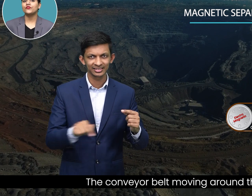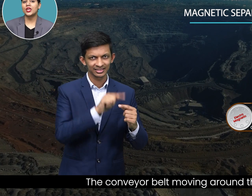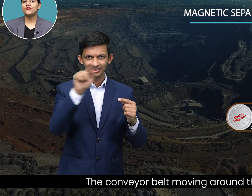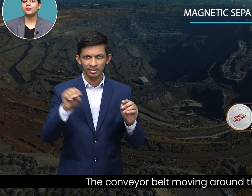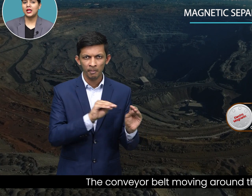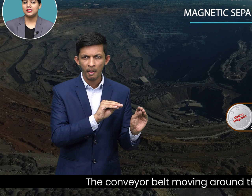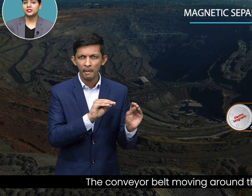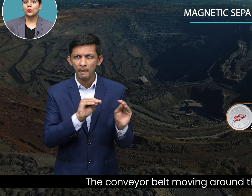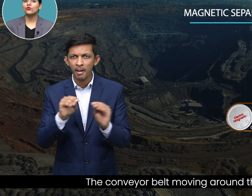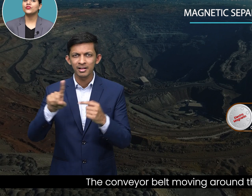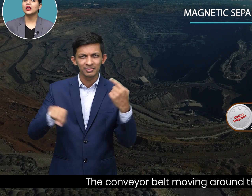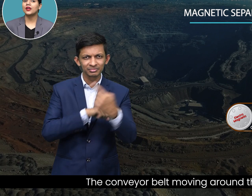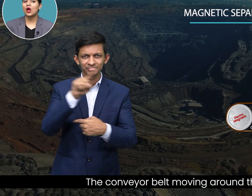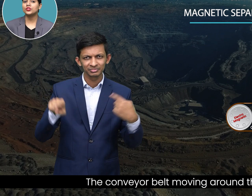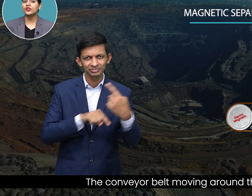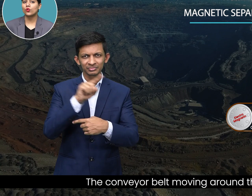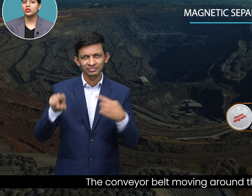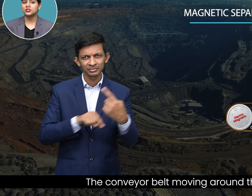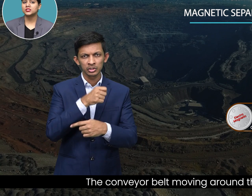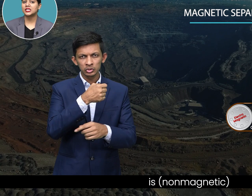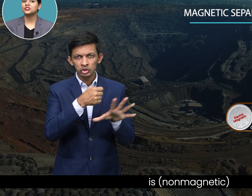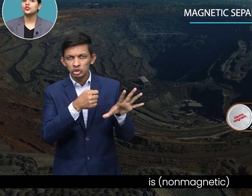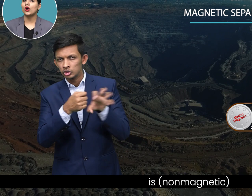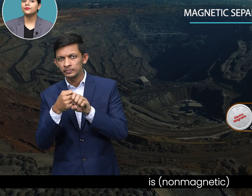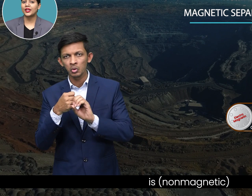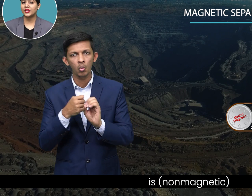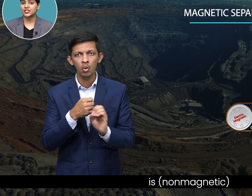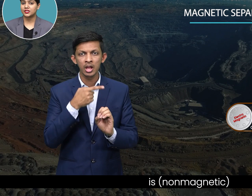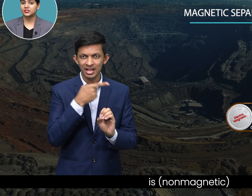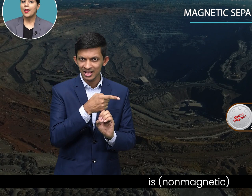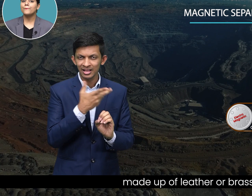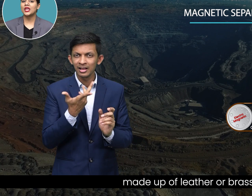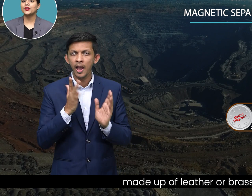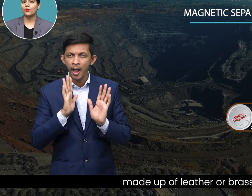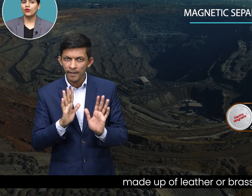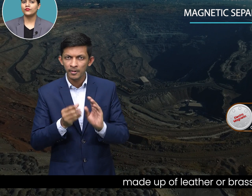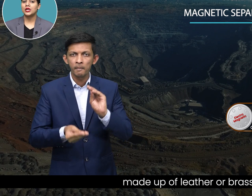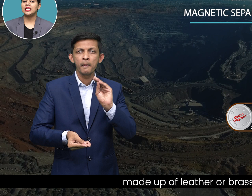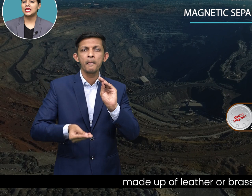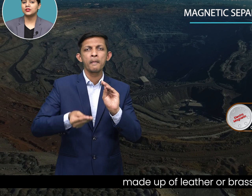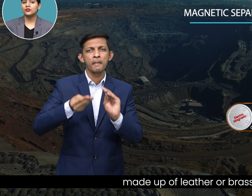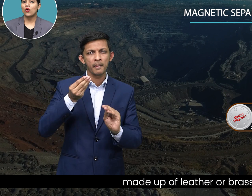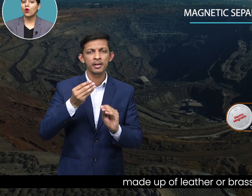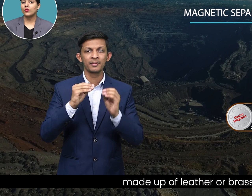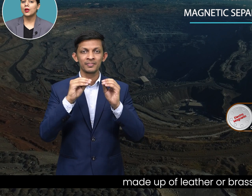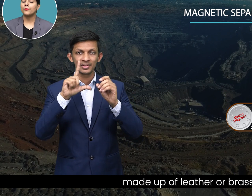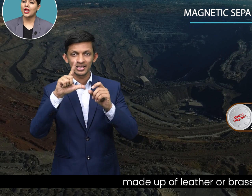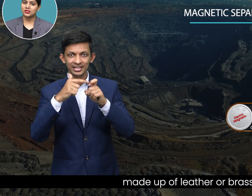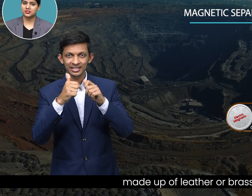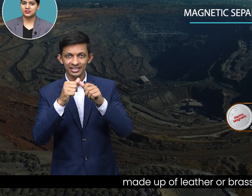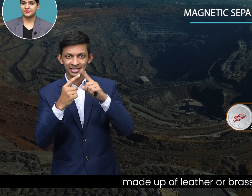The conveyor belt moving around the rollers is non-magnetic, made up of leather